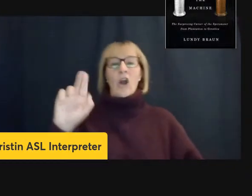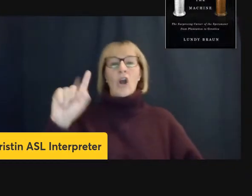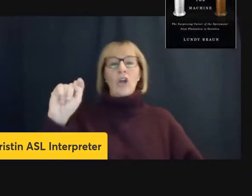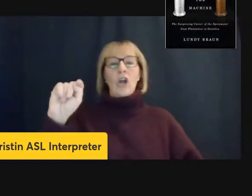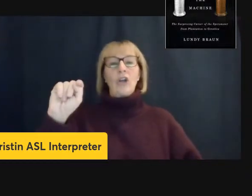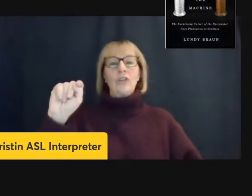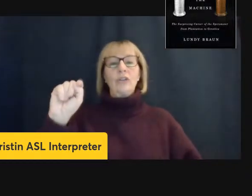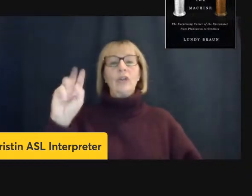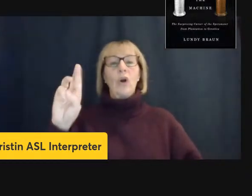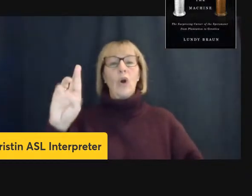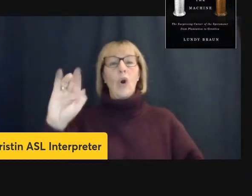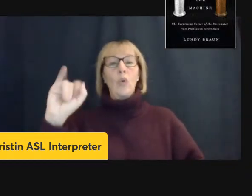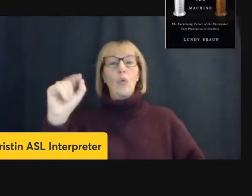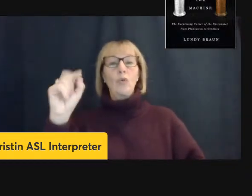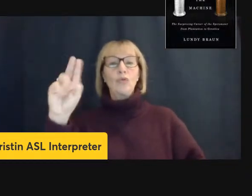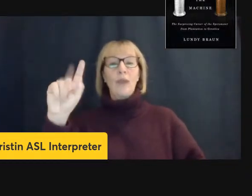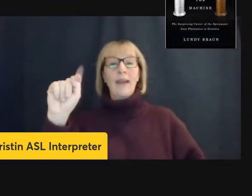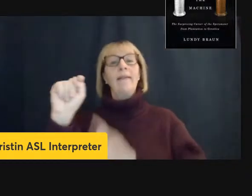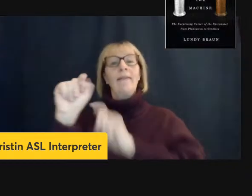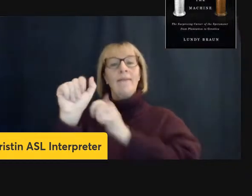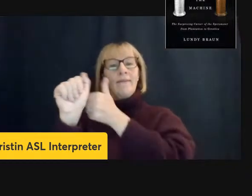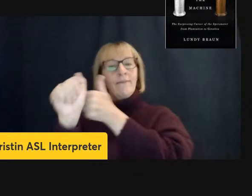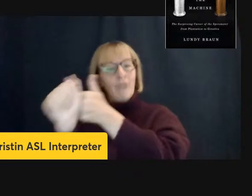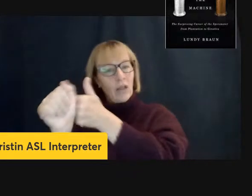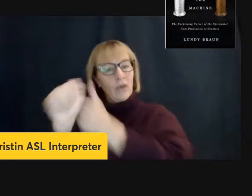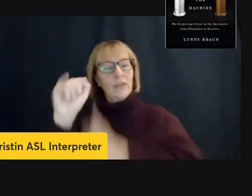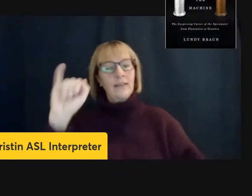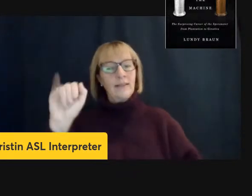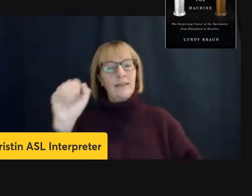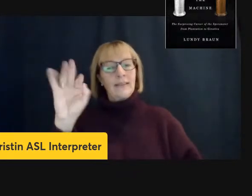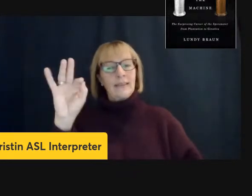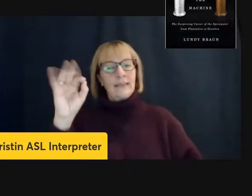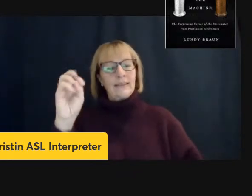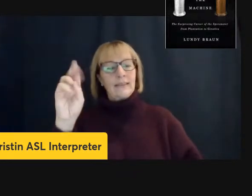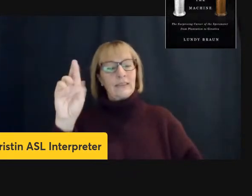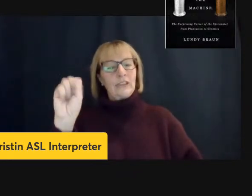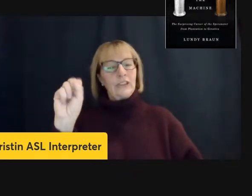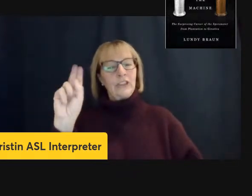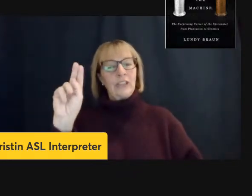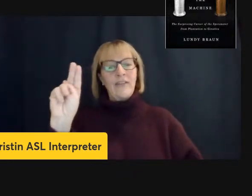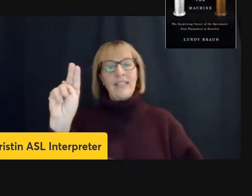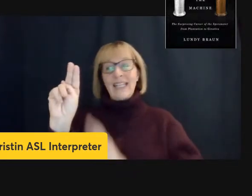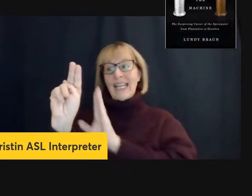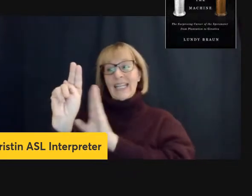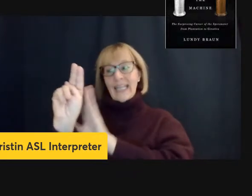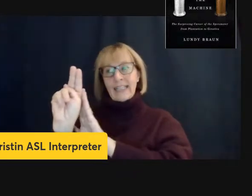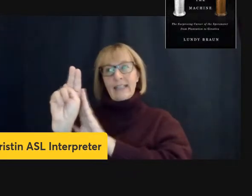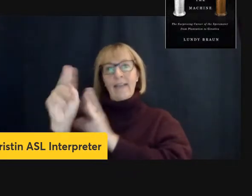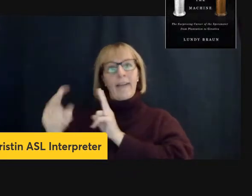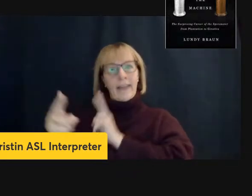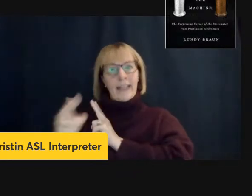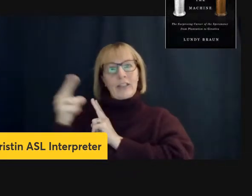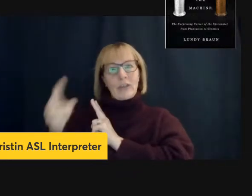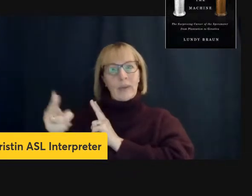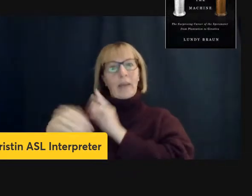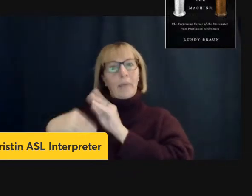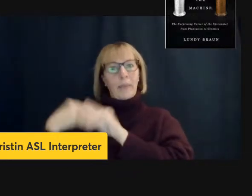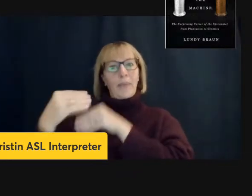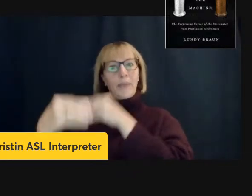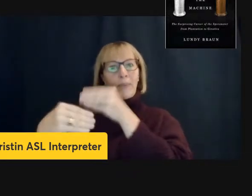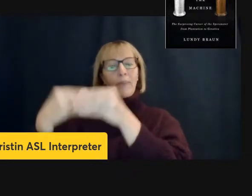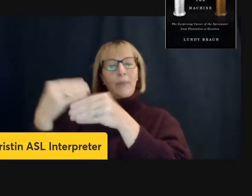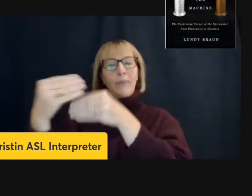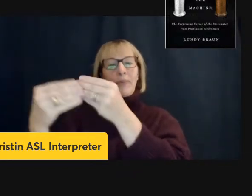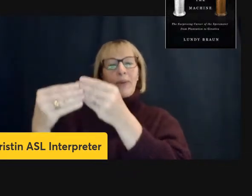and this is important to remember when we think about the legacy. And his work was given the imprimatur of